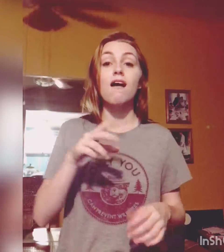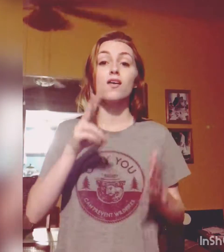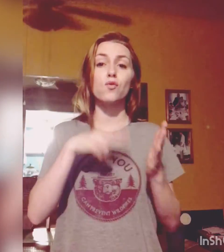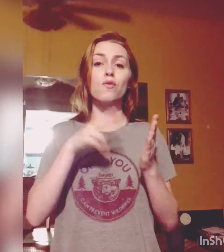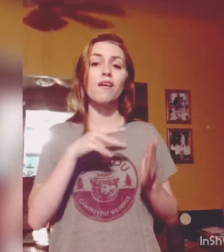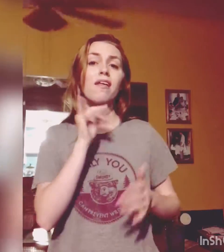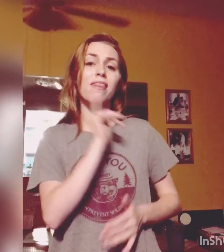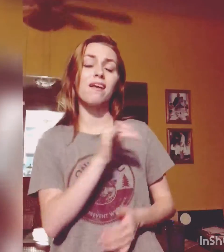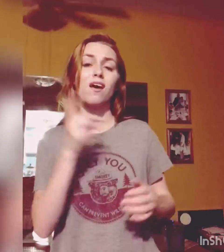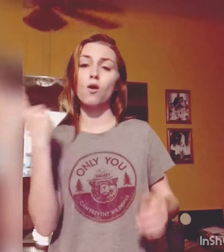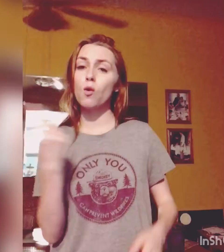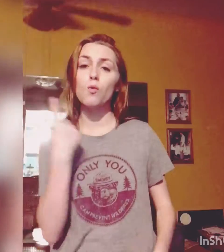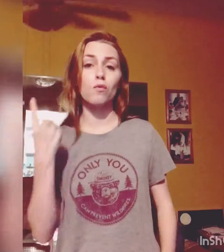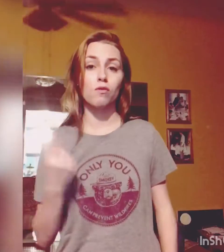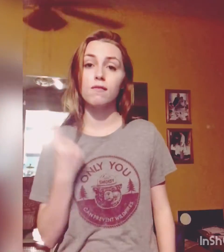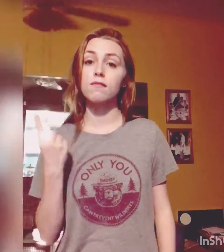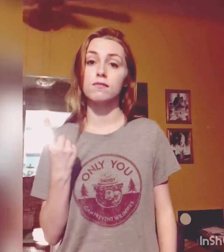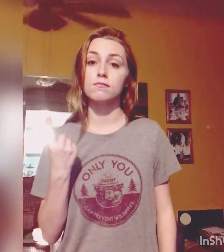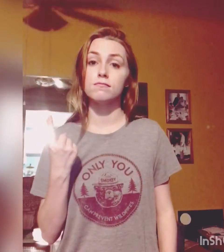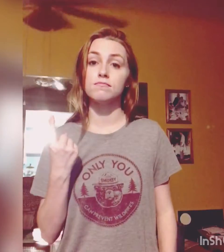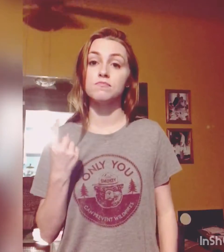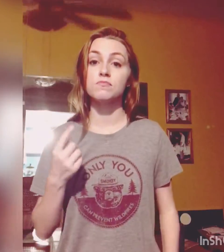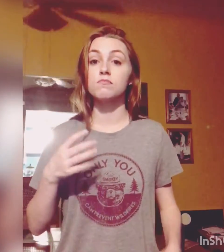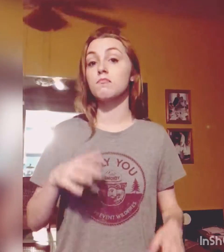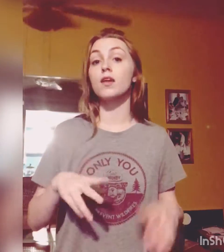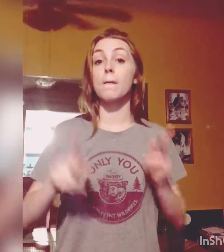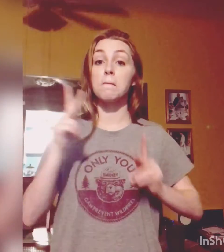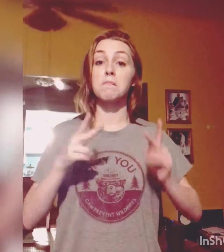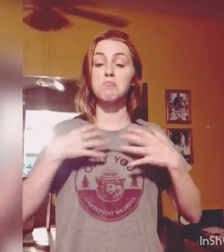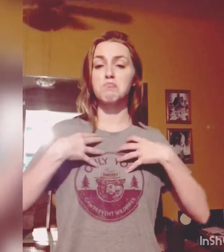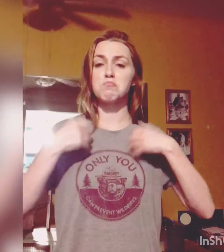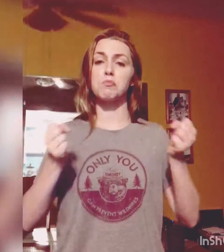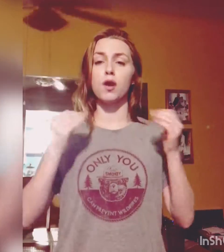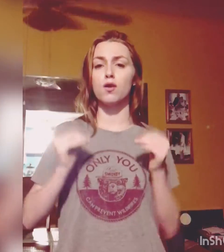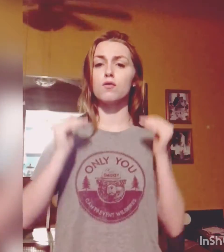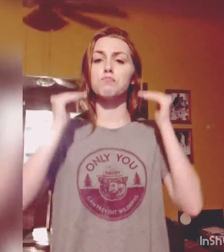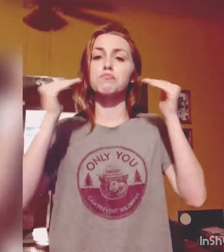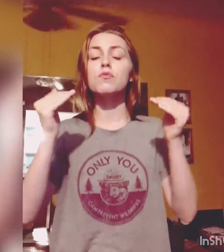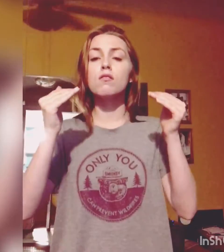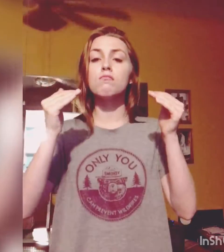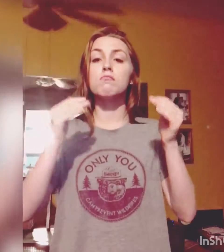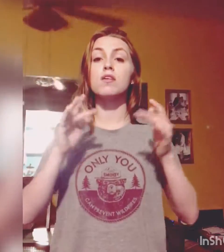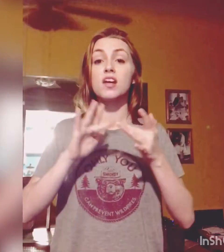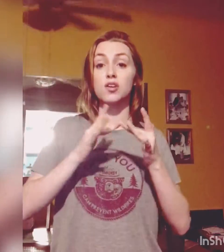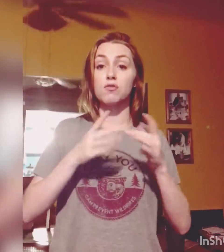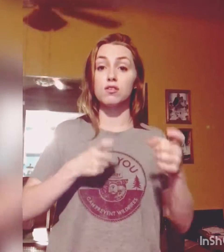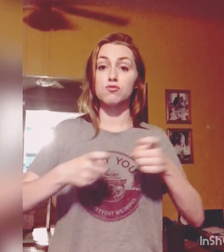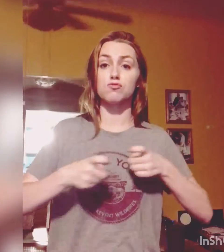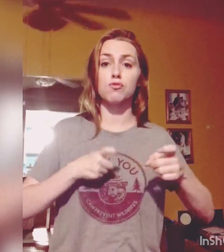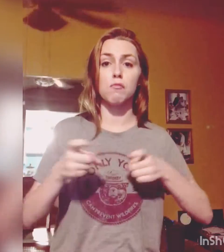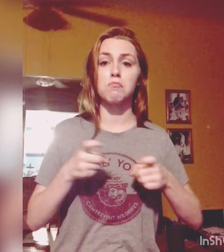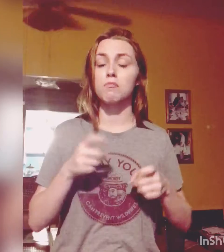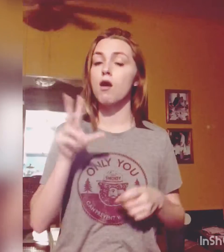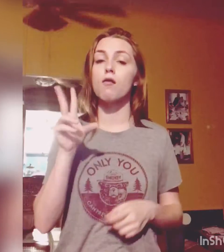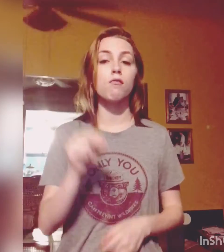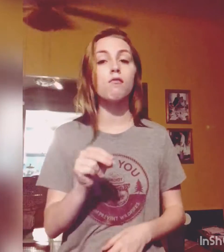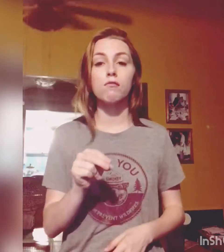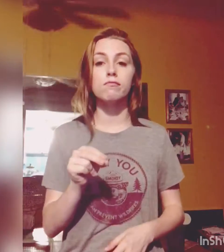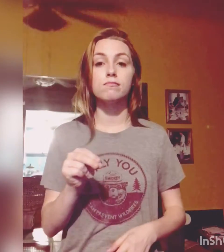few powerful elites control all the media and the rest of us are just passive receivers. Increasingly, we're all the media. I used to